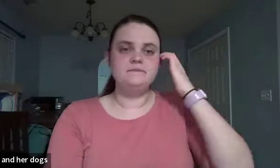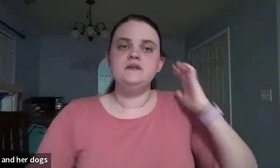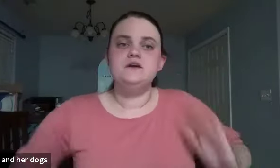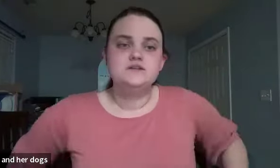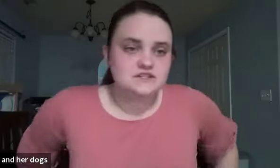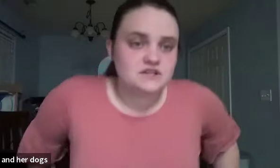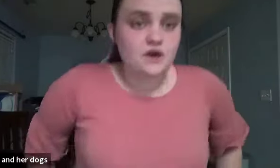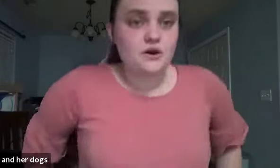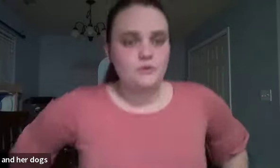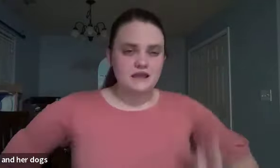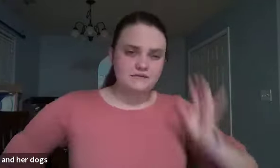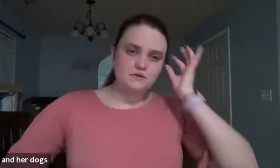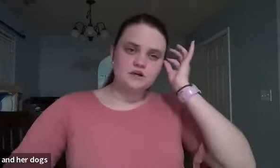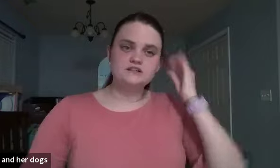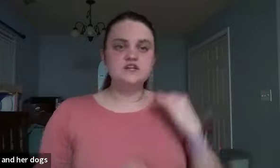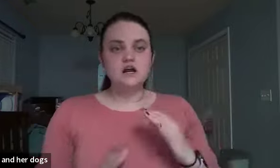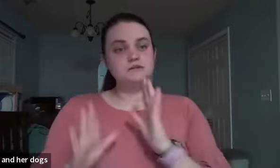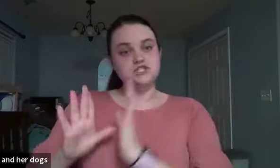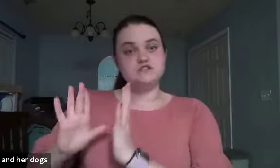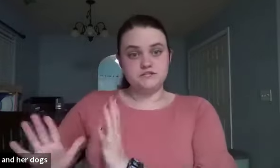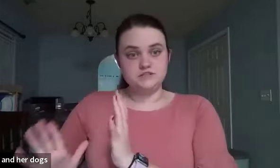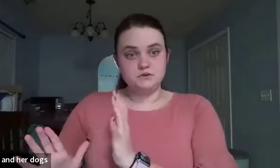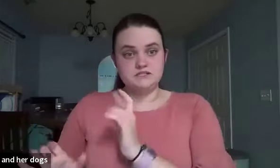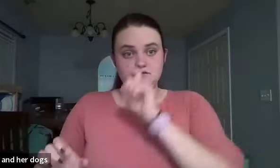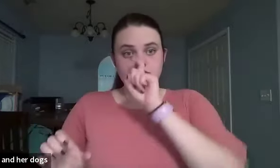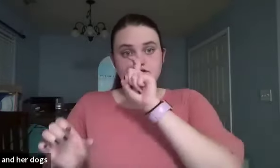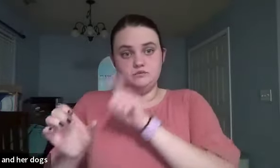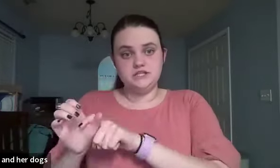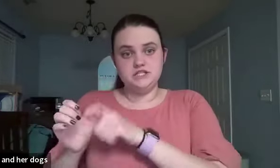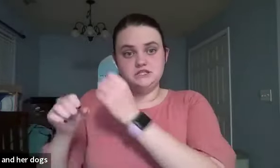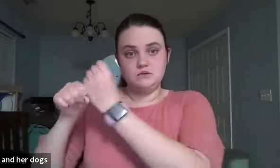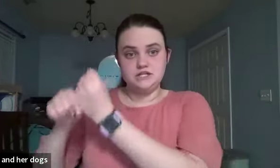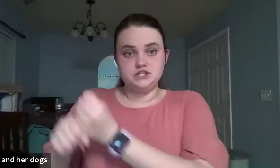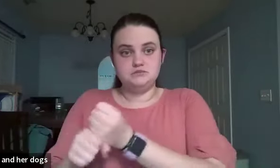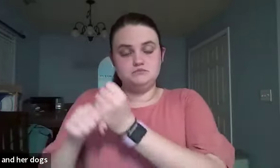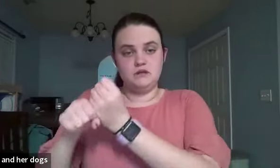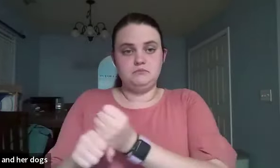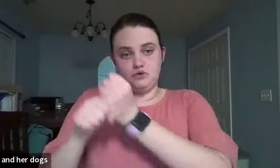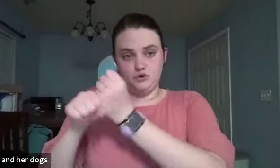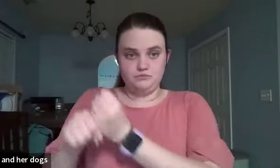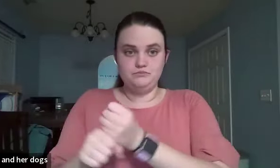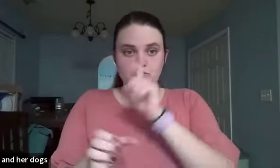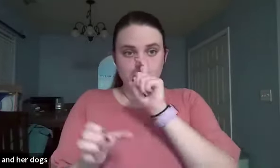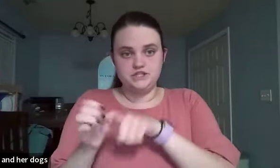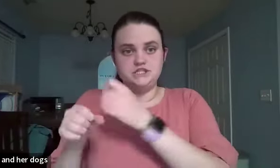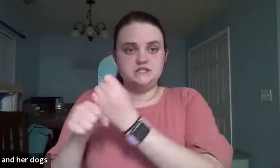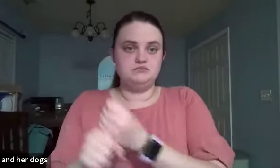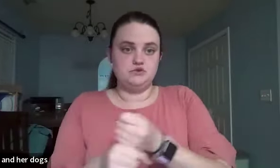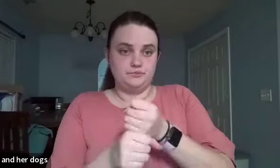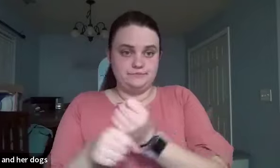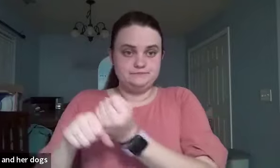Okay. So if you were and talk about just the witch's broom itself, you do witch like broom, witch's broom.